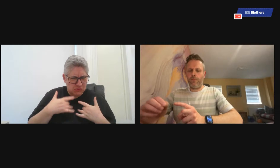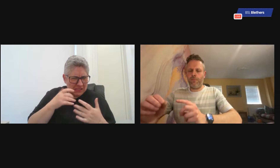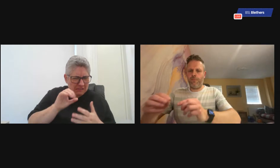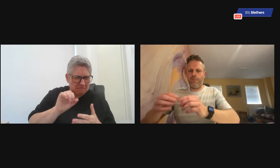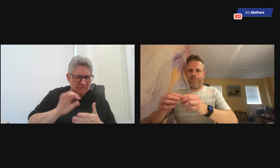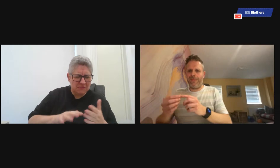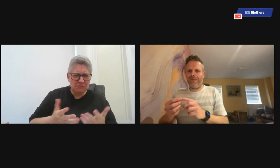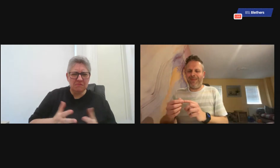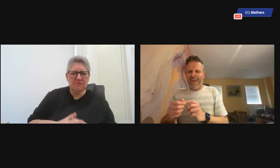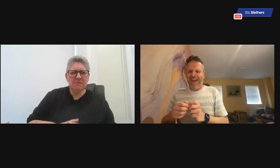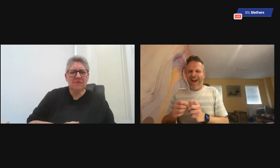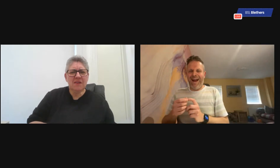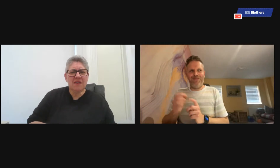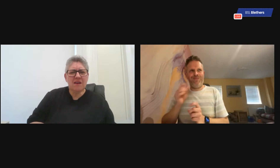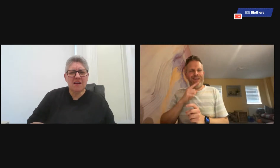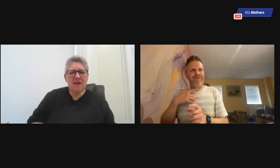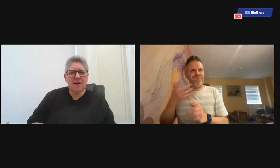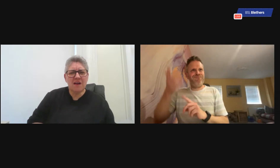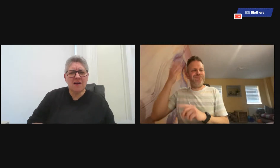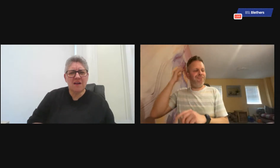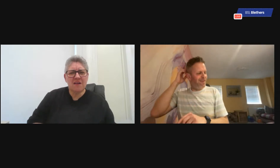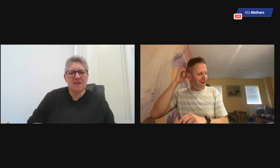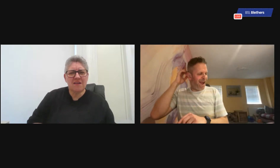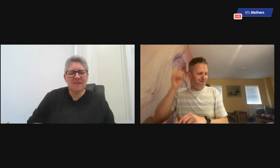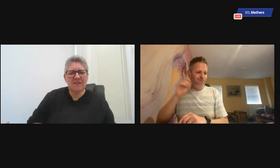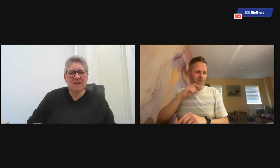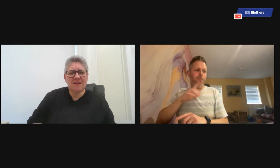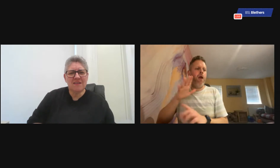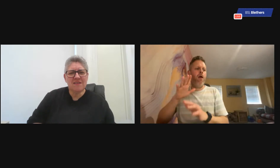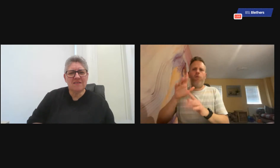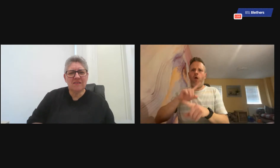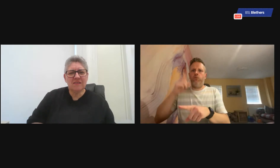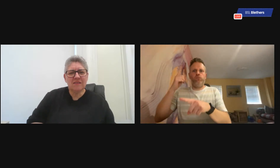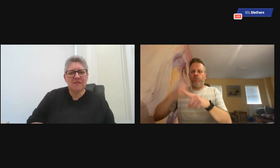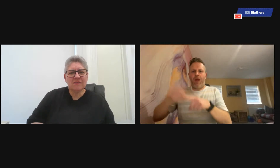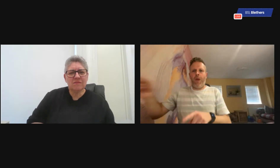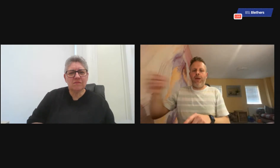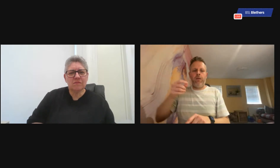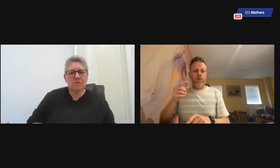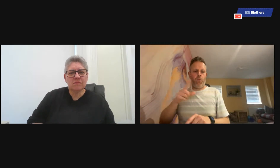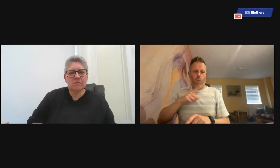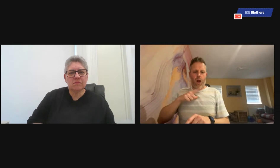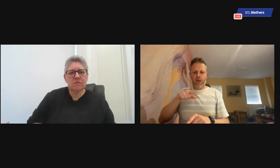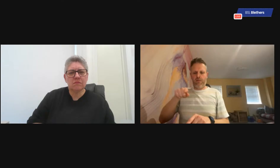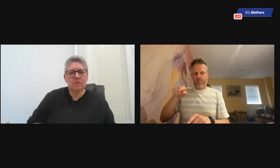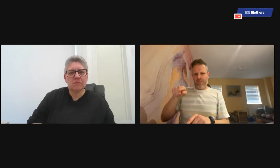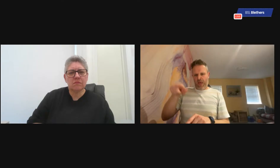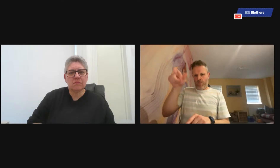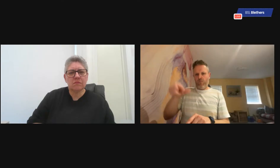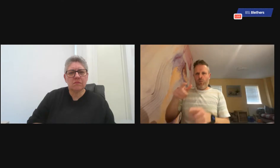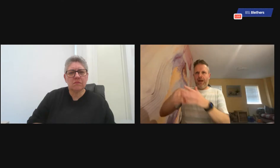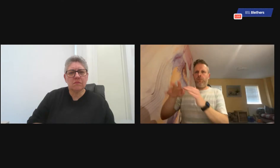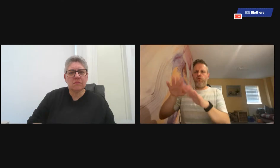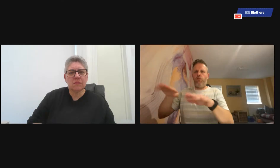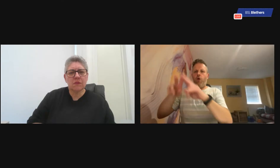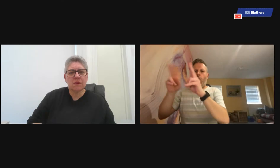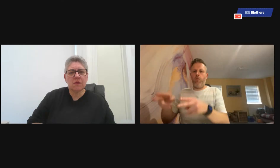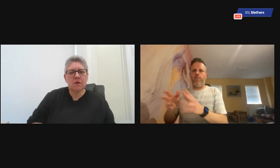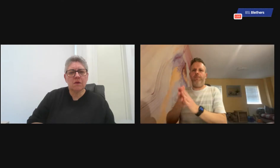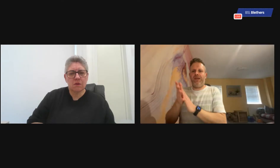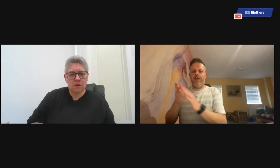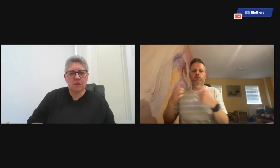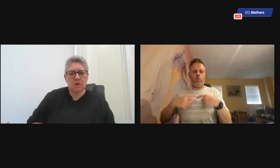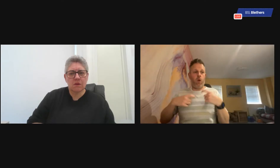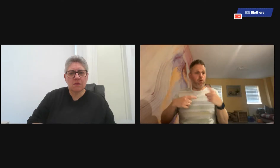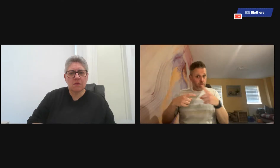So do you get people coming into your home and being monitored? What's your experience of that? Are you Yeah,